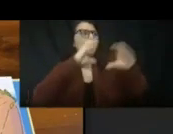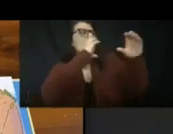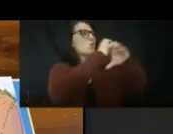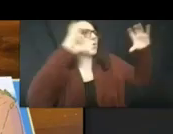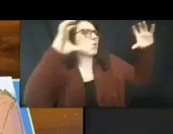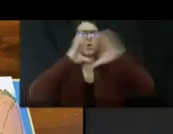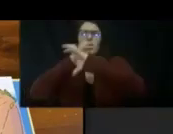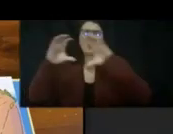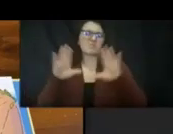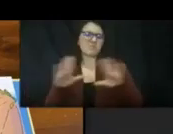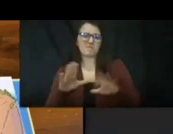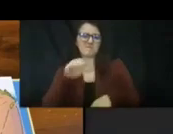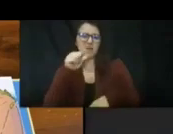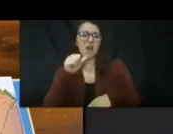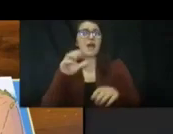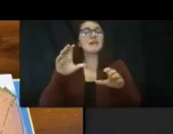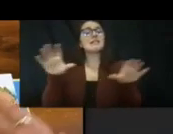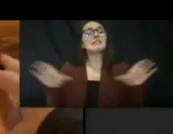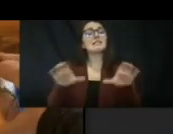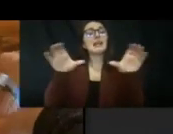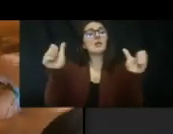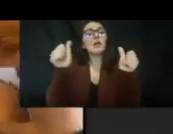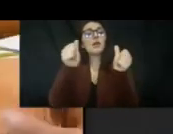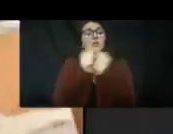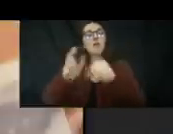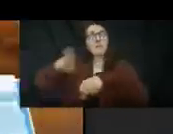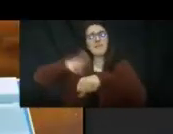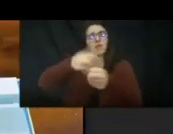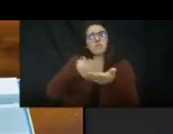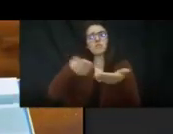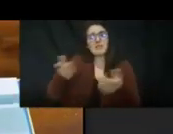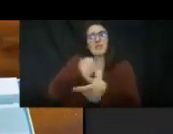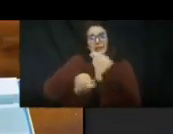have decorated with kites and streamers made of natural materials.